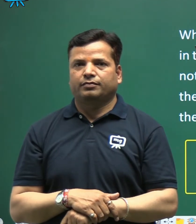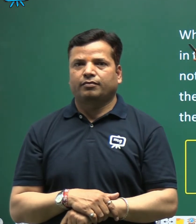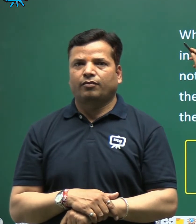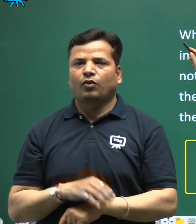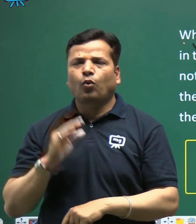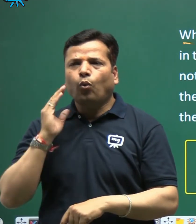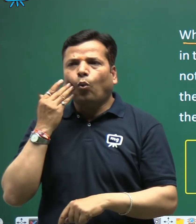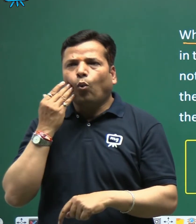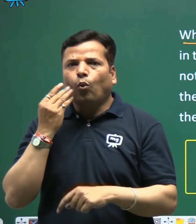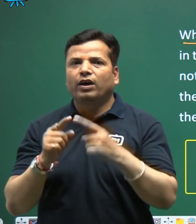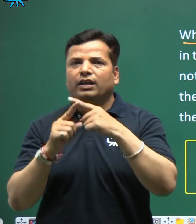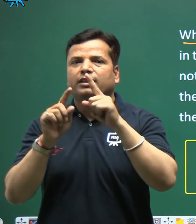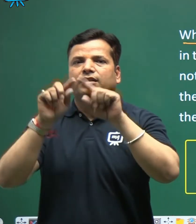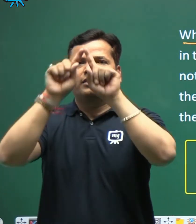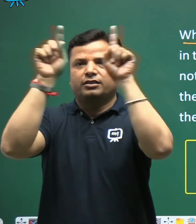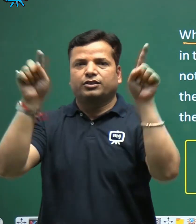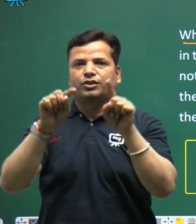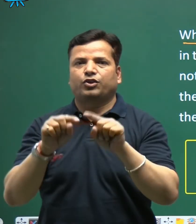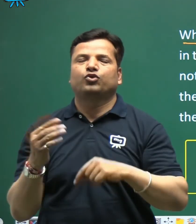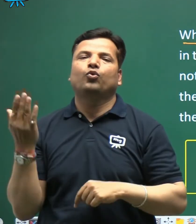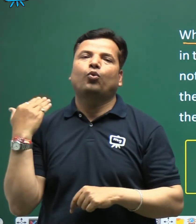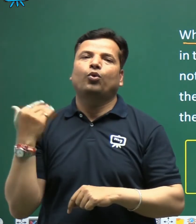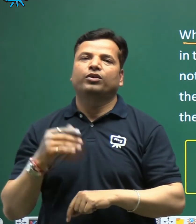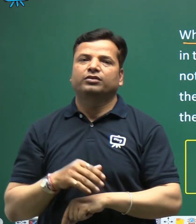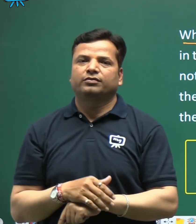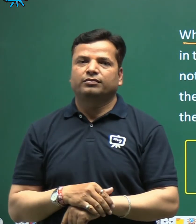When the statue was